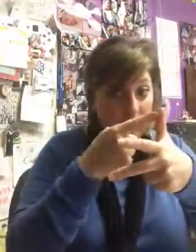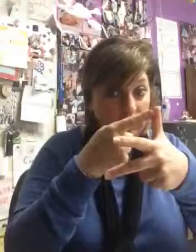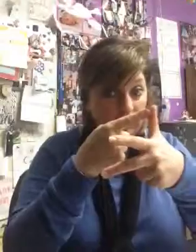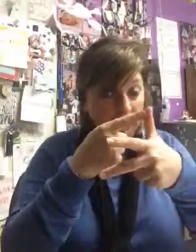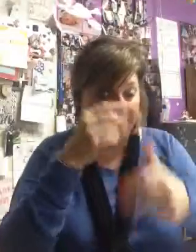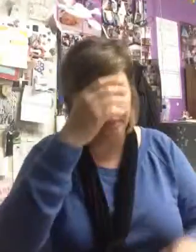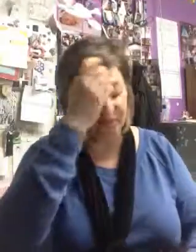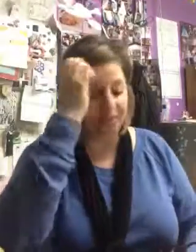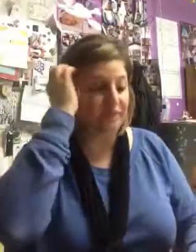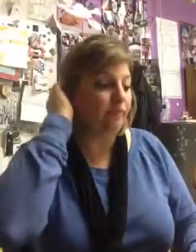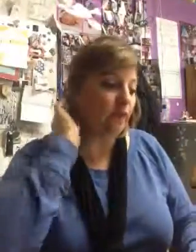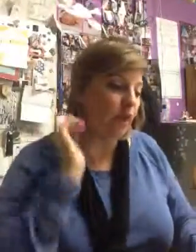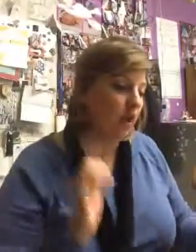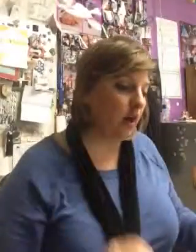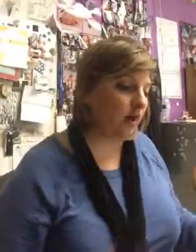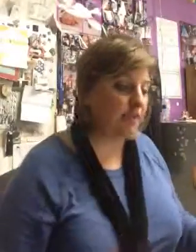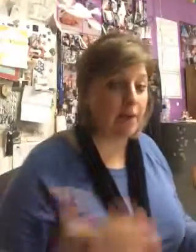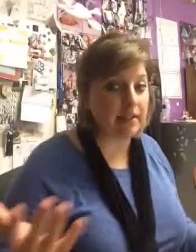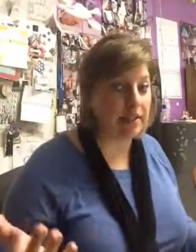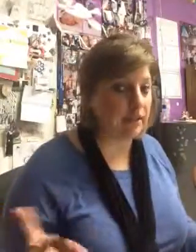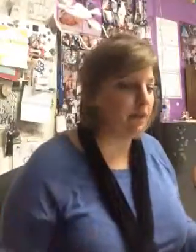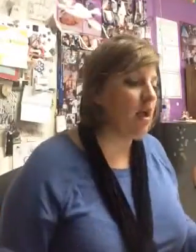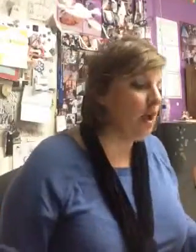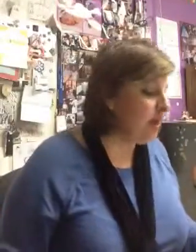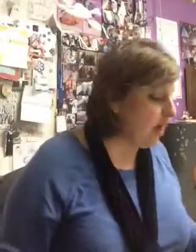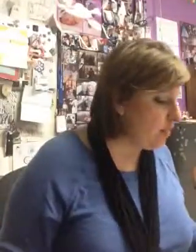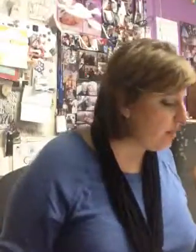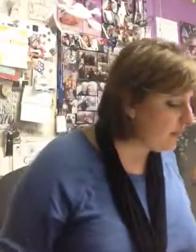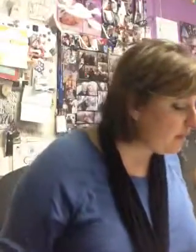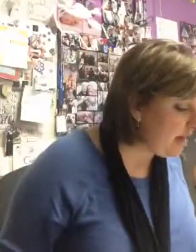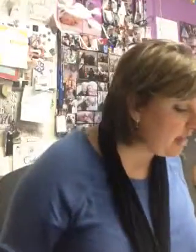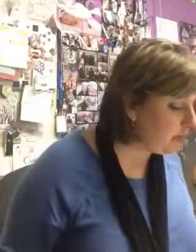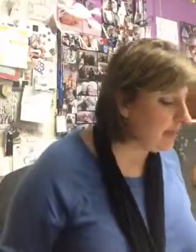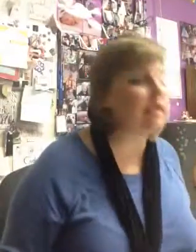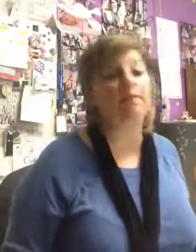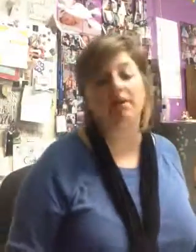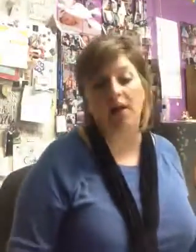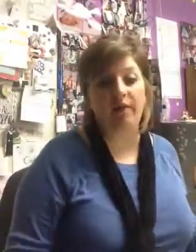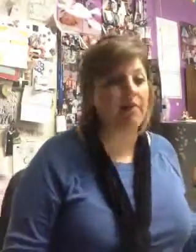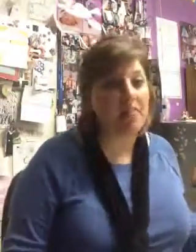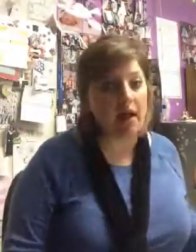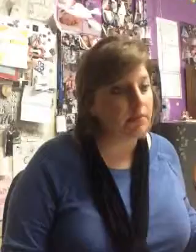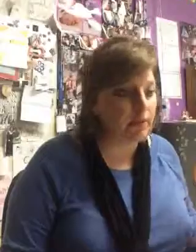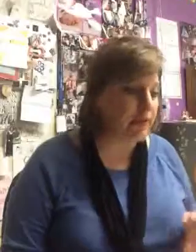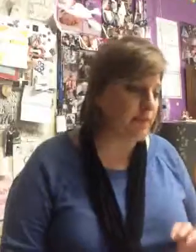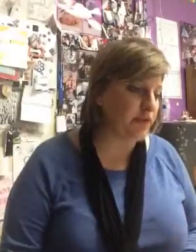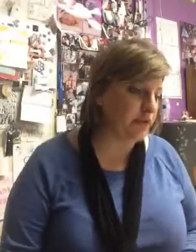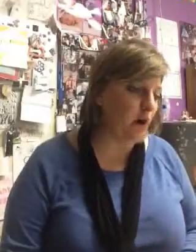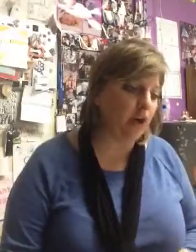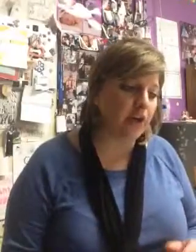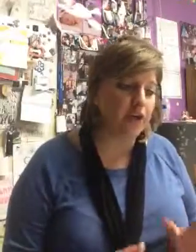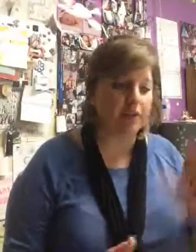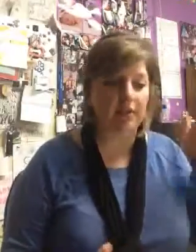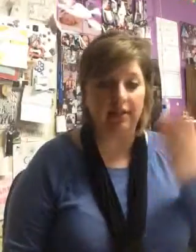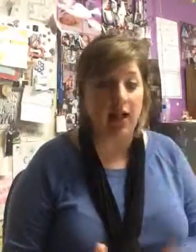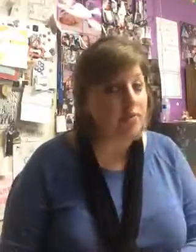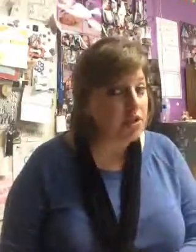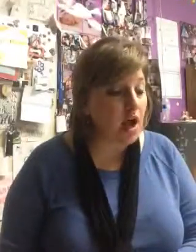Dallas. Alright, that one's easy. Now, the next one is naming the top 5, and that's pretty simple too. All you're going to do is establish the